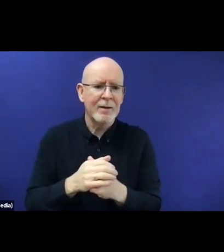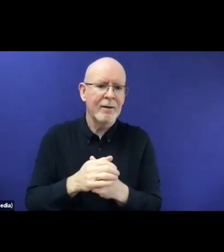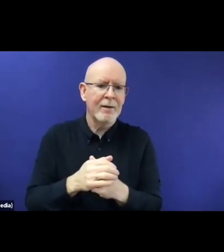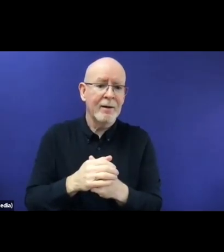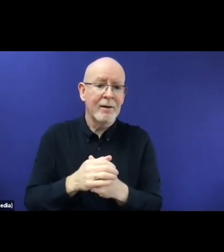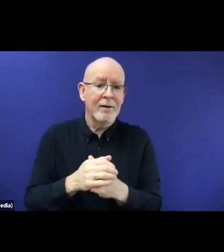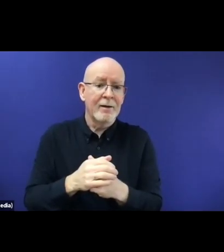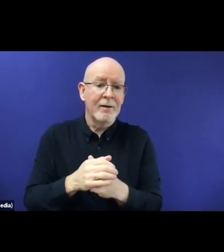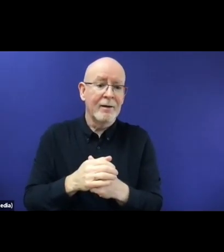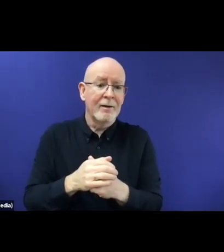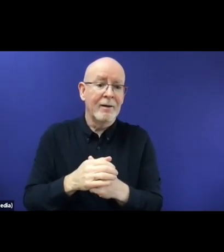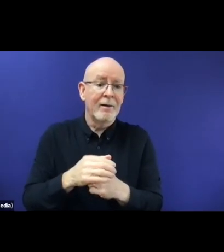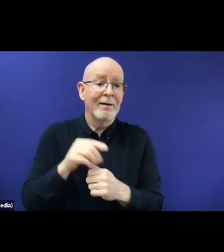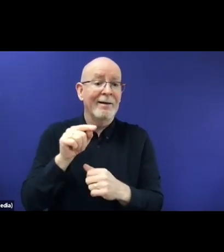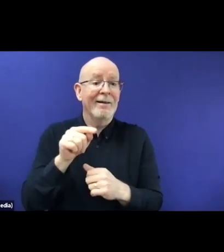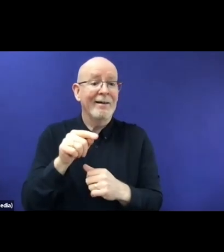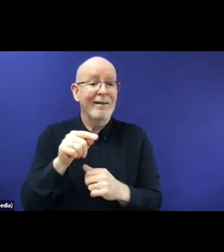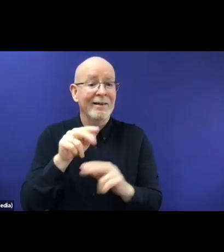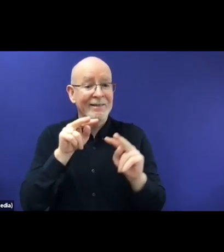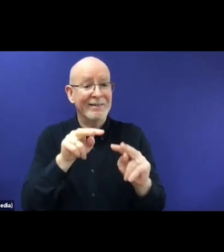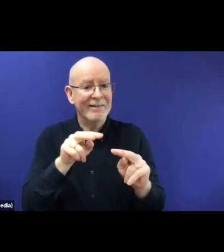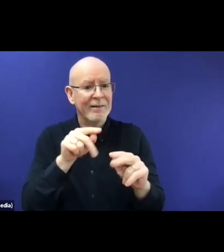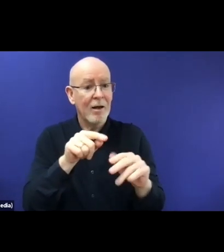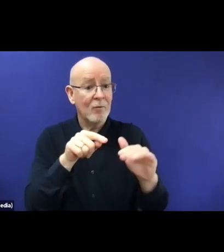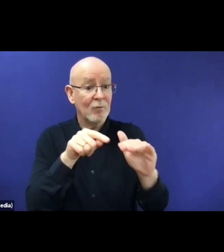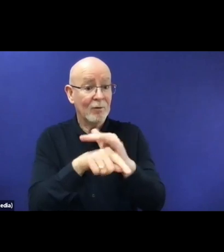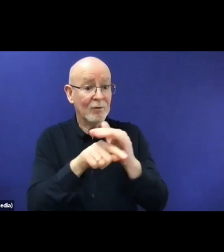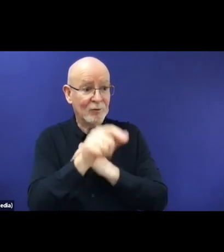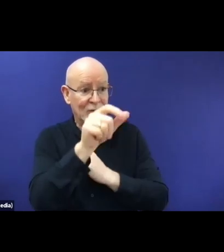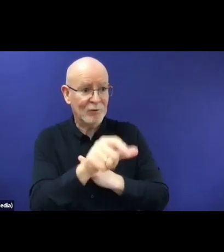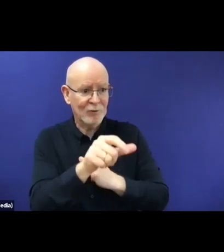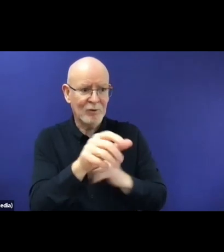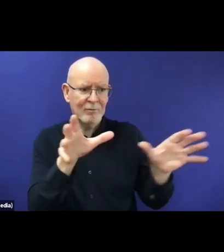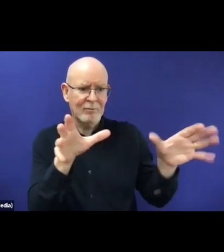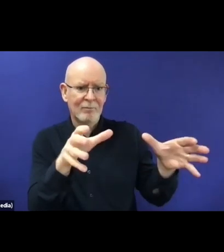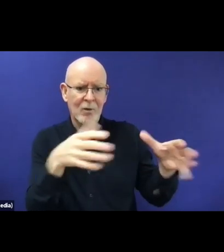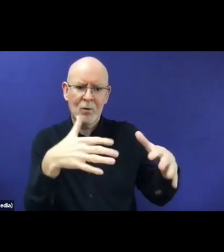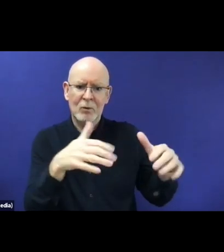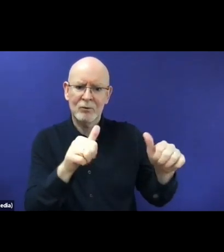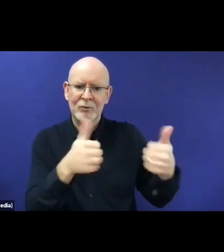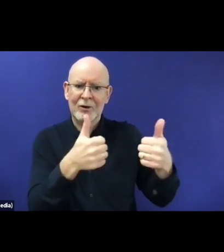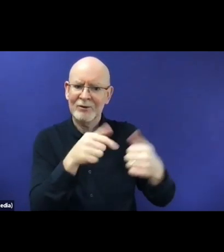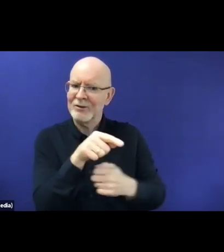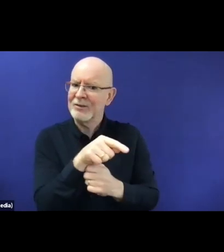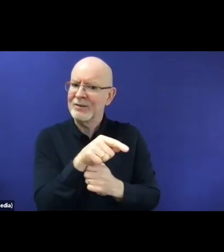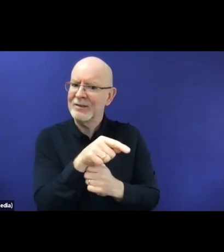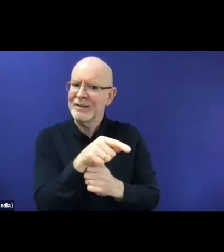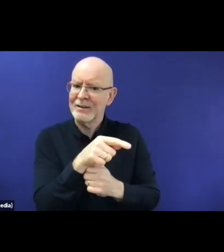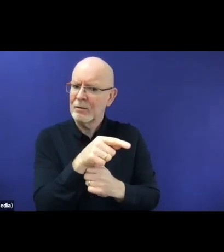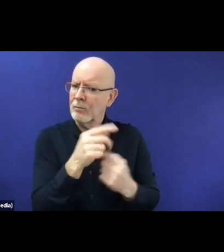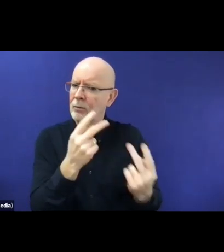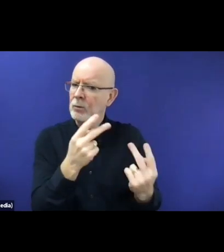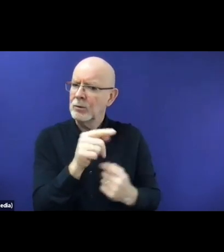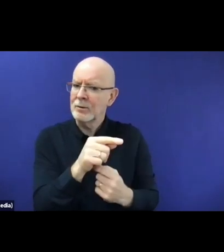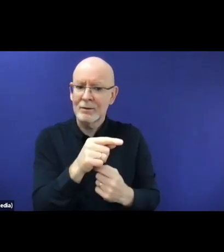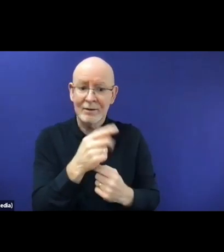the primary role we play, of course, to advance protections for human rights, primarily through the eyes and ears of the Human Rights Council, but also to be a